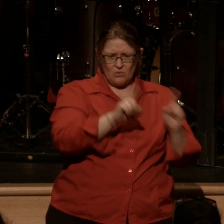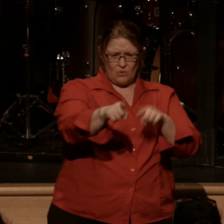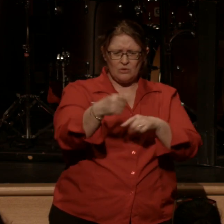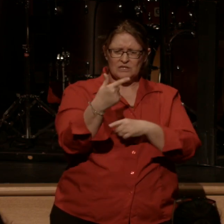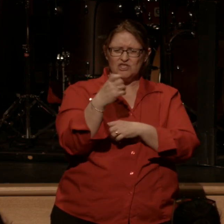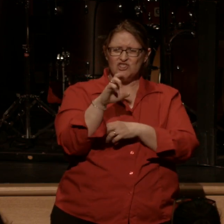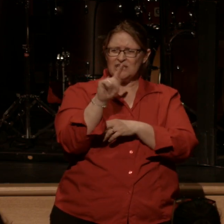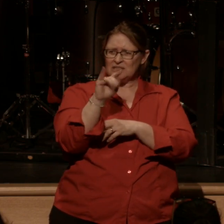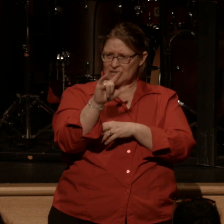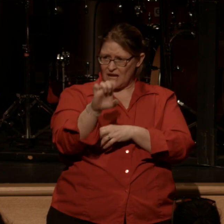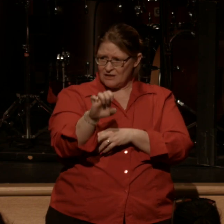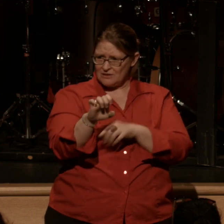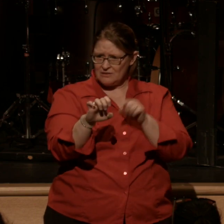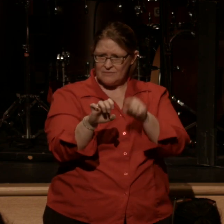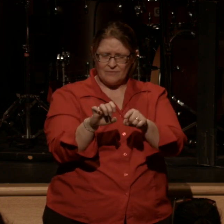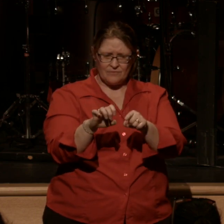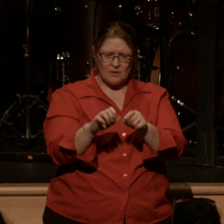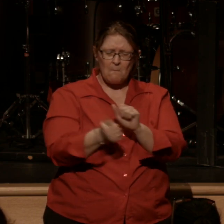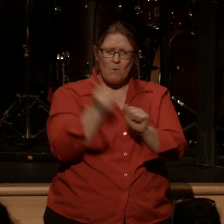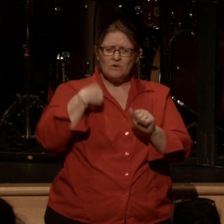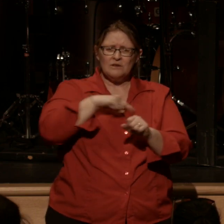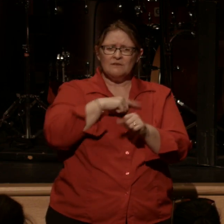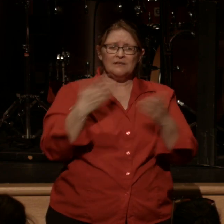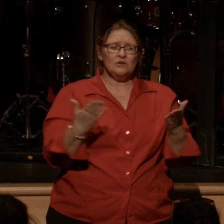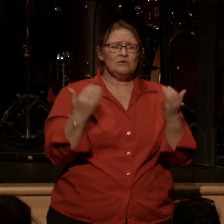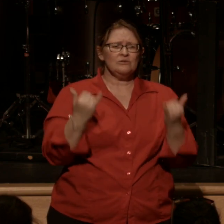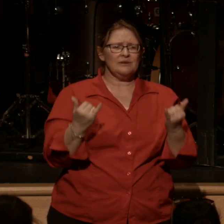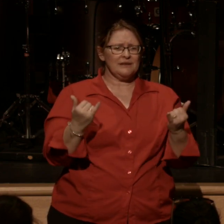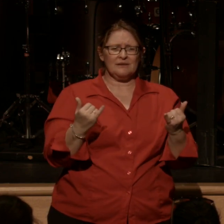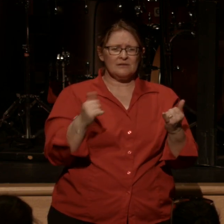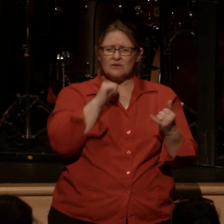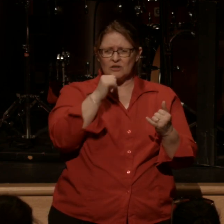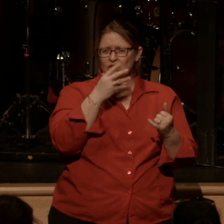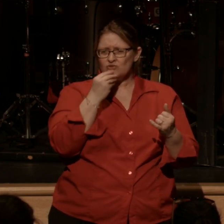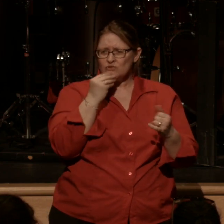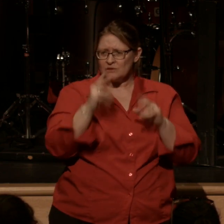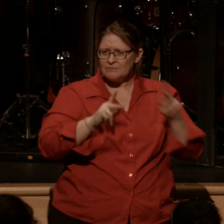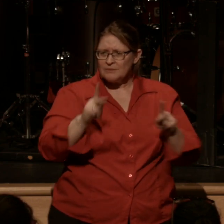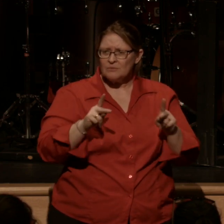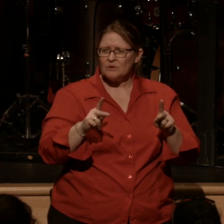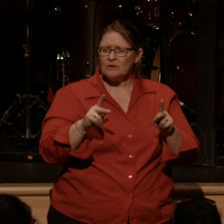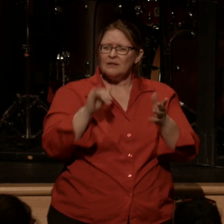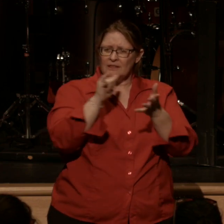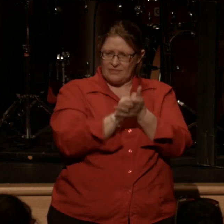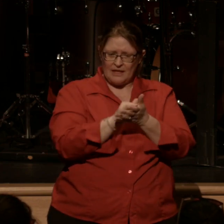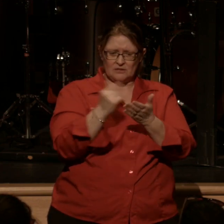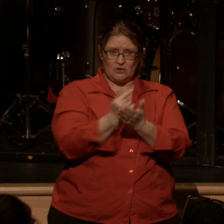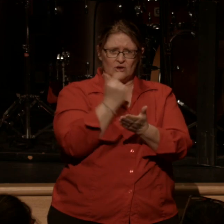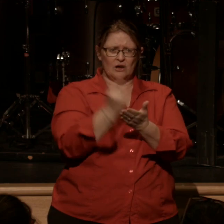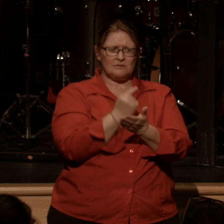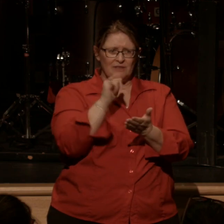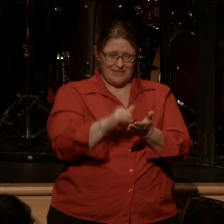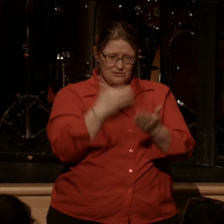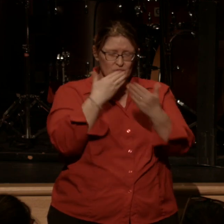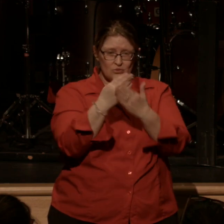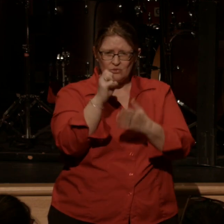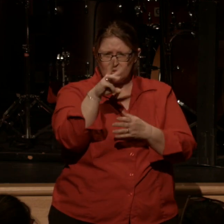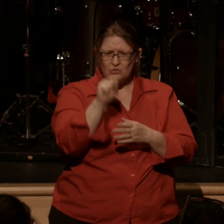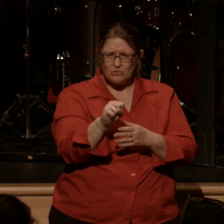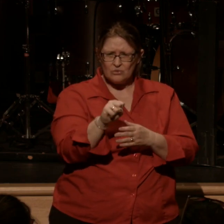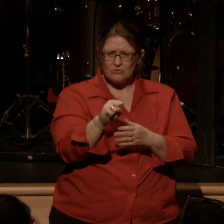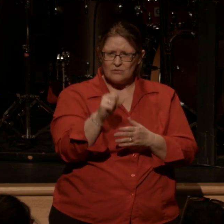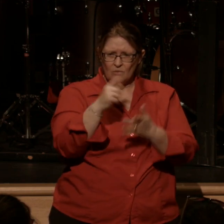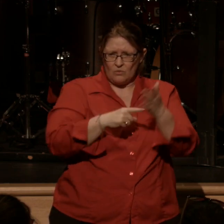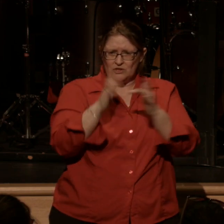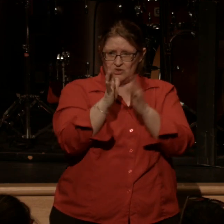Gentiles. For most of us here today that are not Jews, that is the gospel. That is the good news of what Jesus